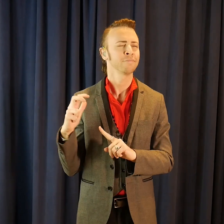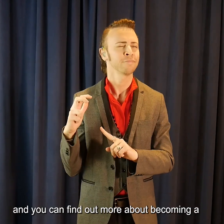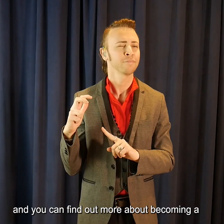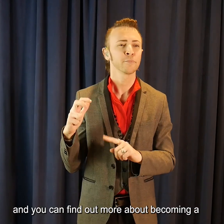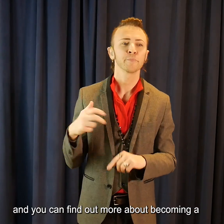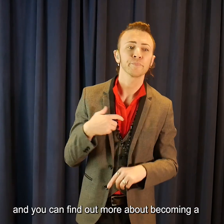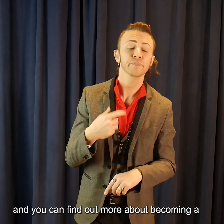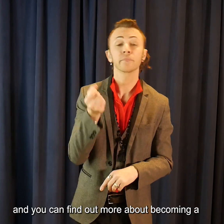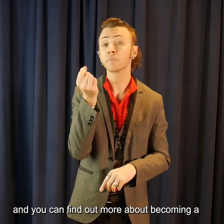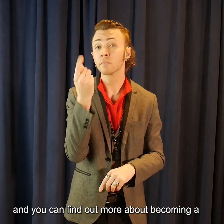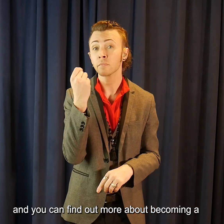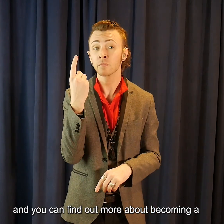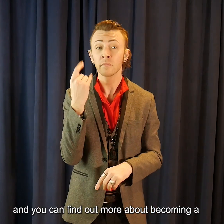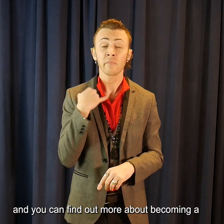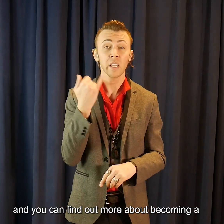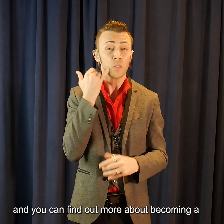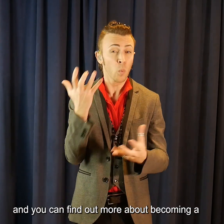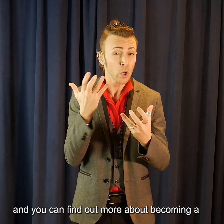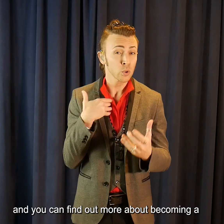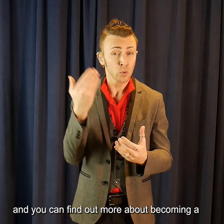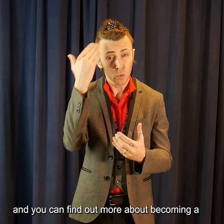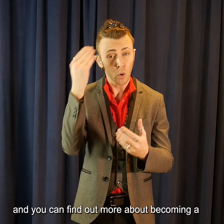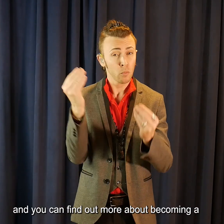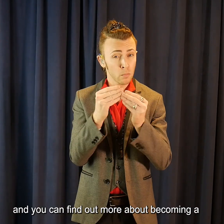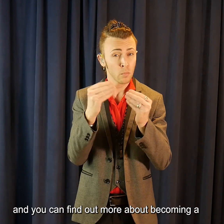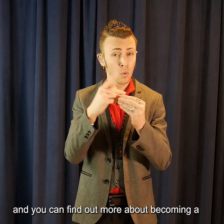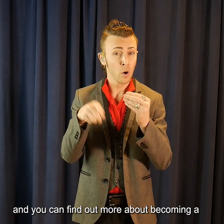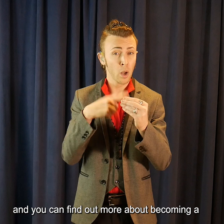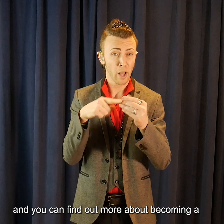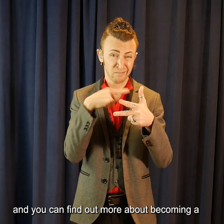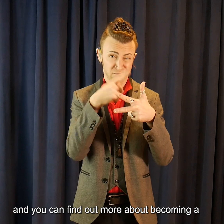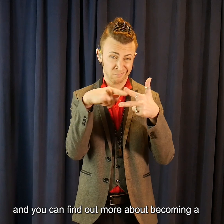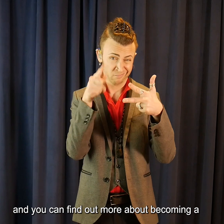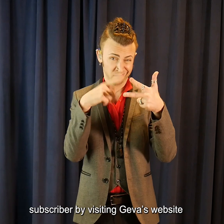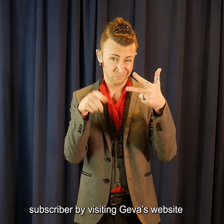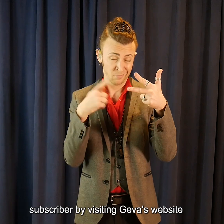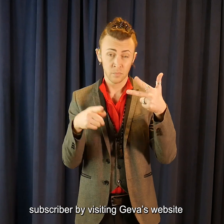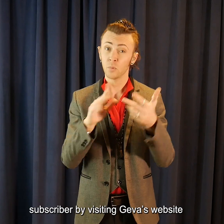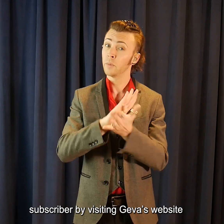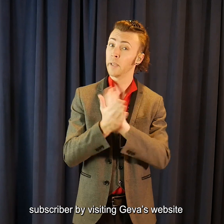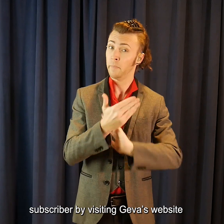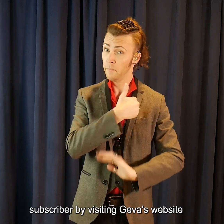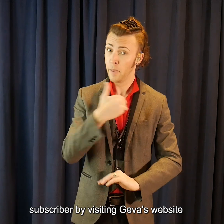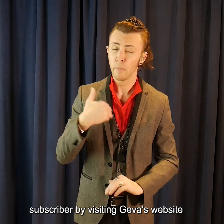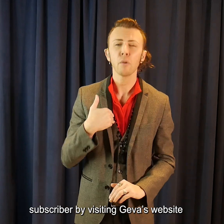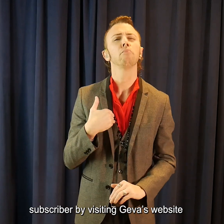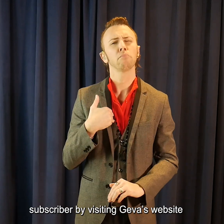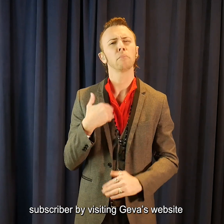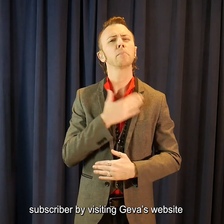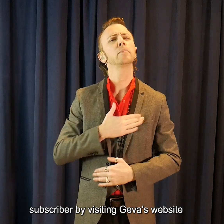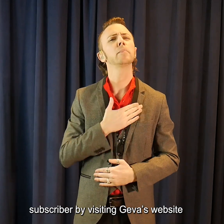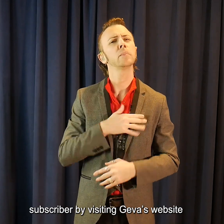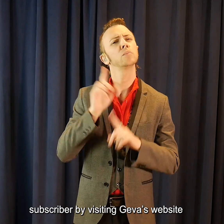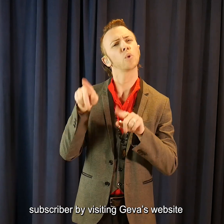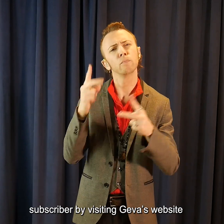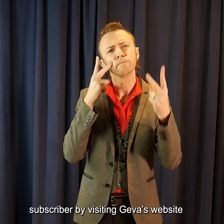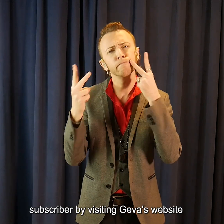And you can find out more about becoming a subscriber by visiting